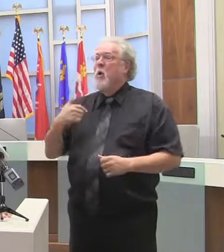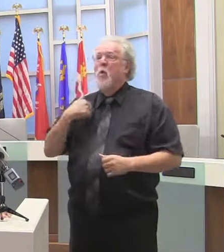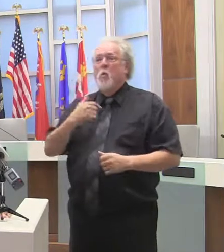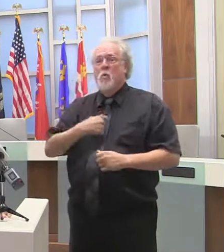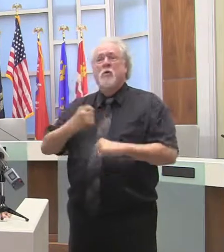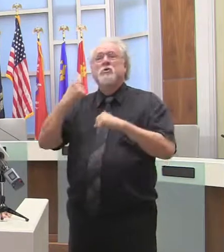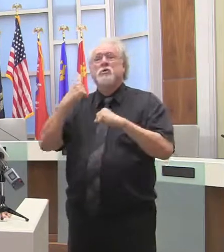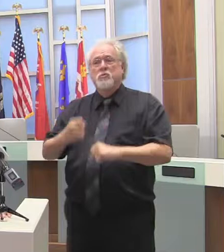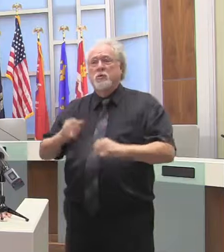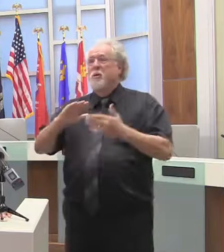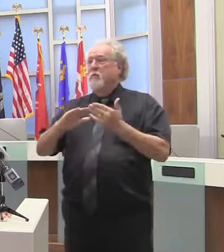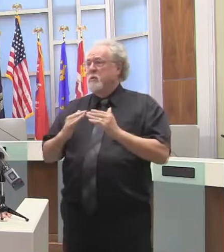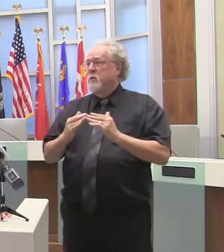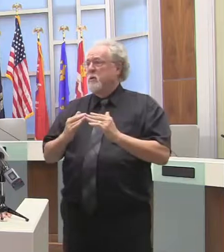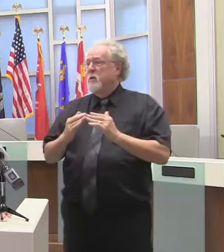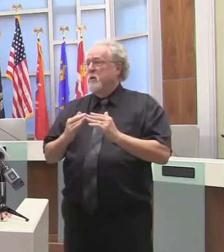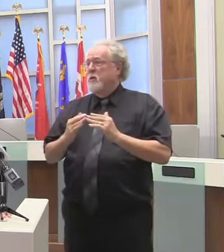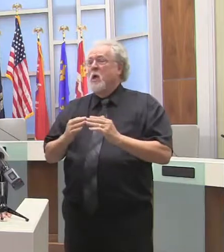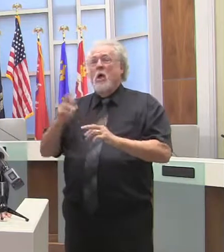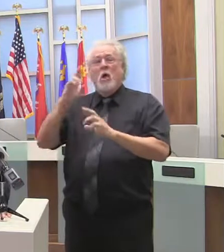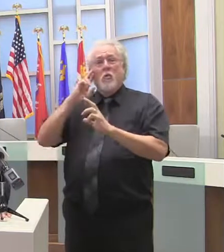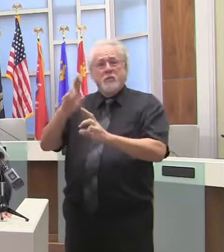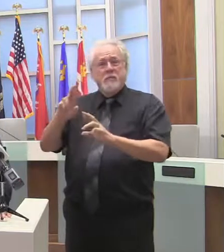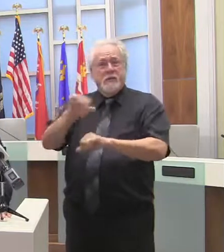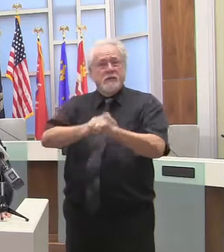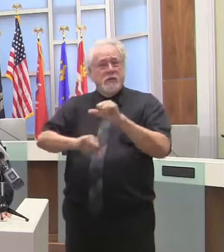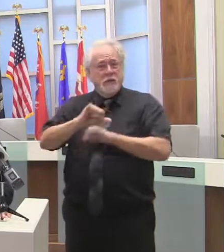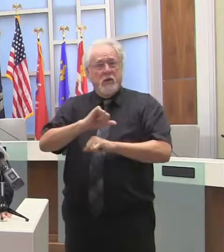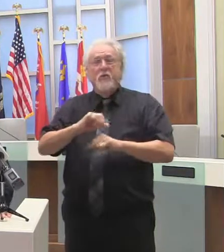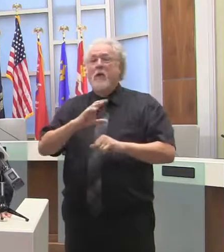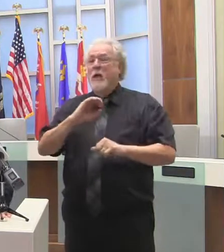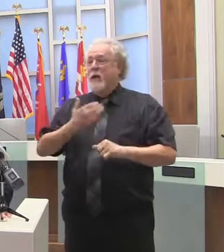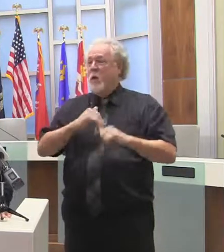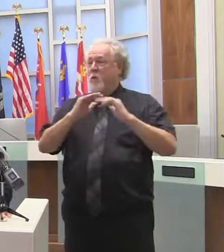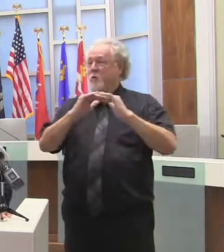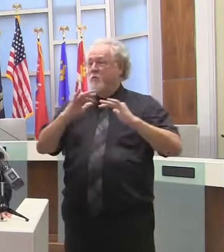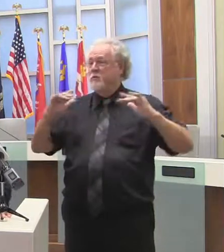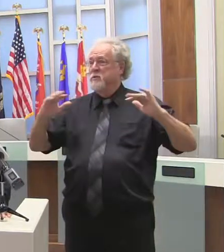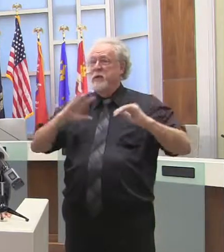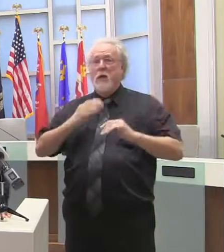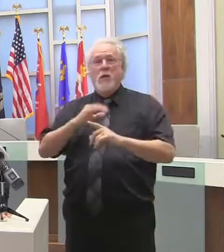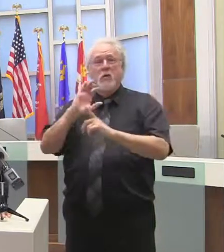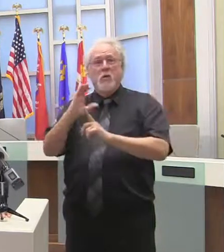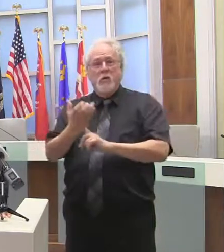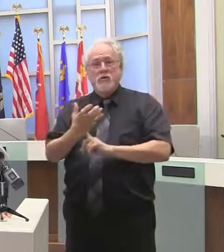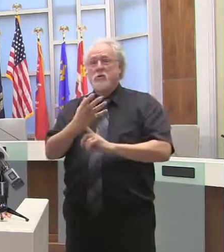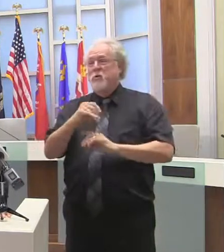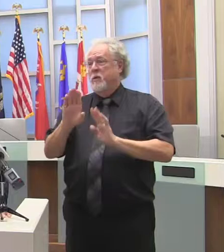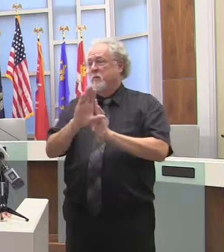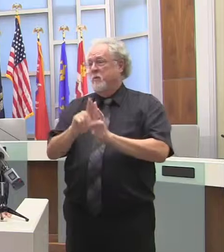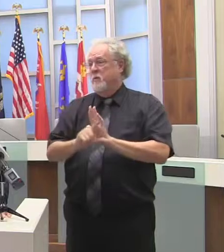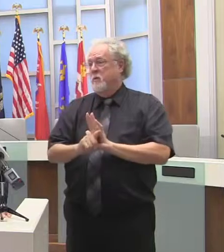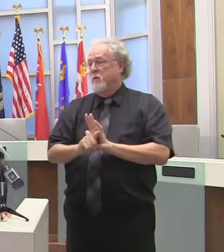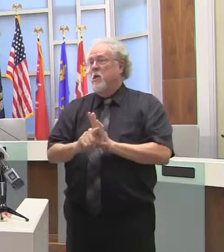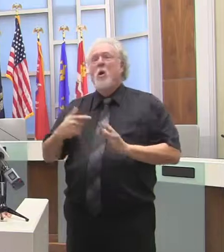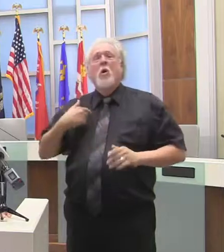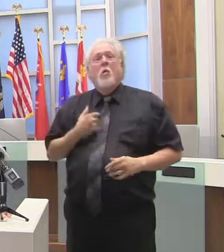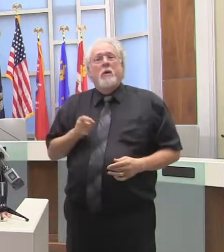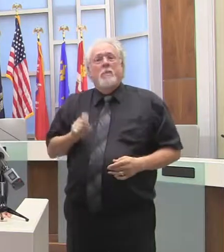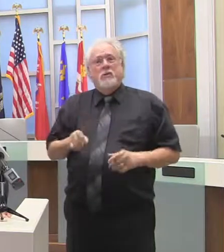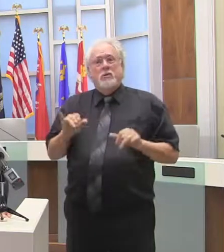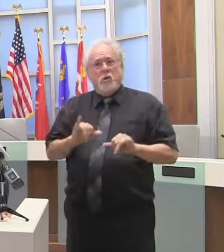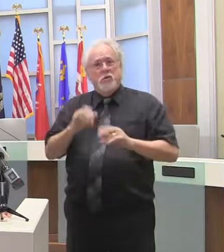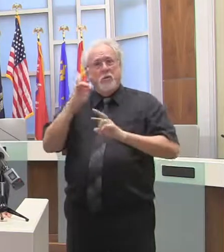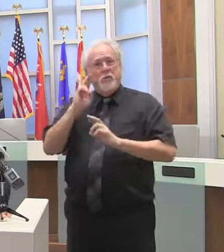are a strong community that respects each other in our diversity in culture and backgrounds. We must